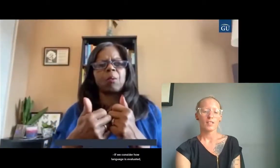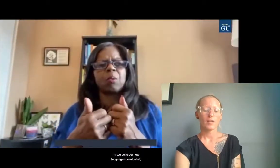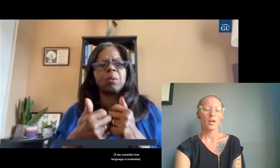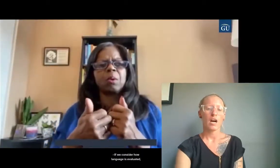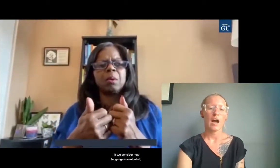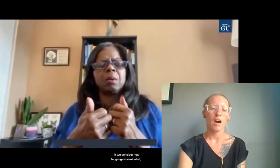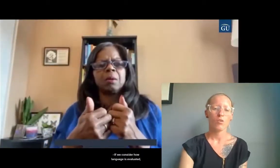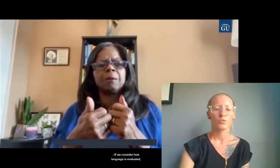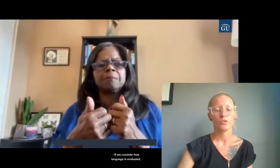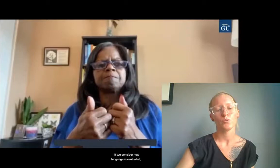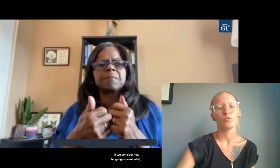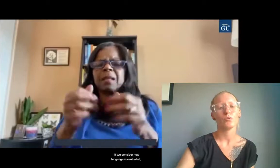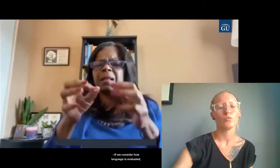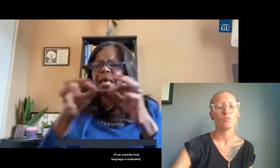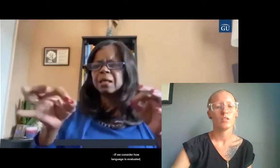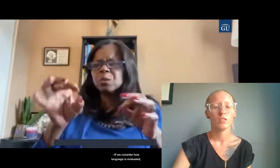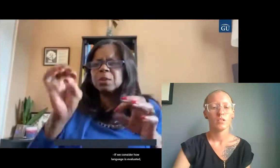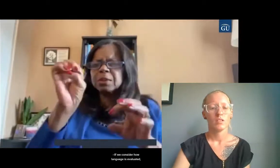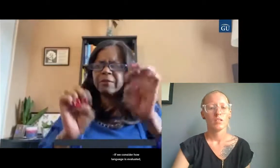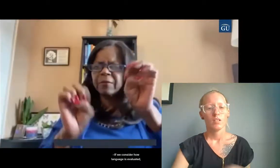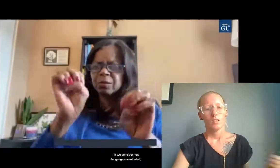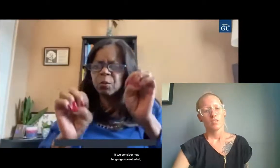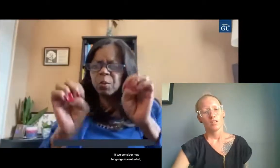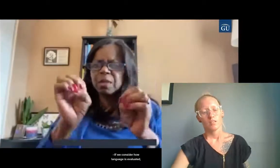When talking about how to